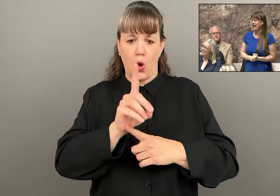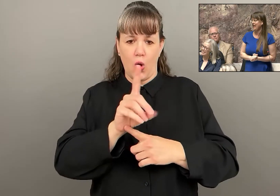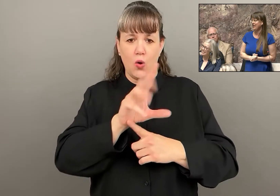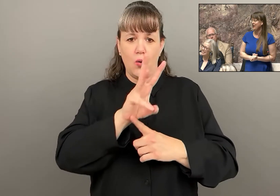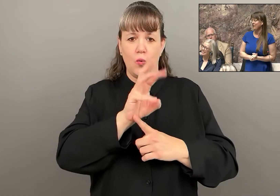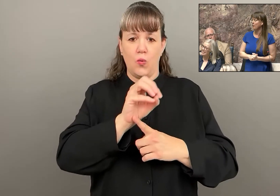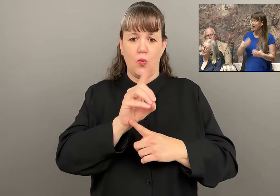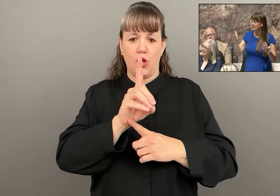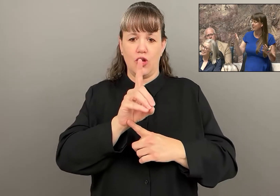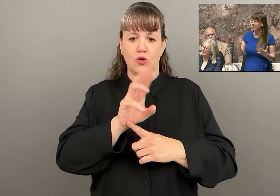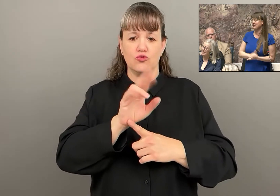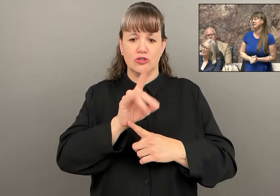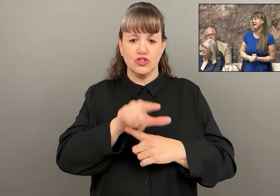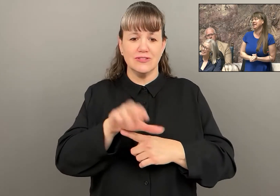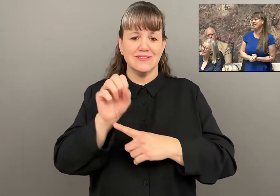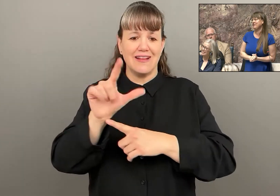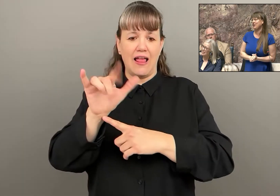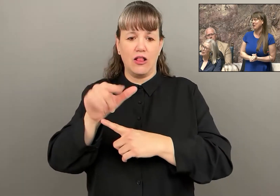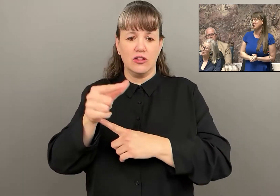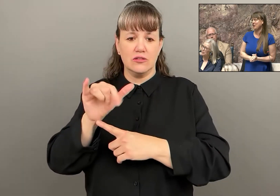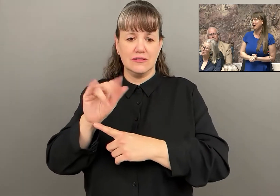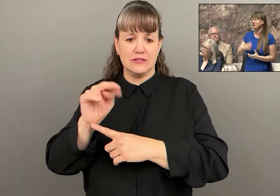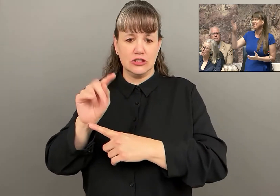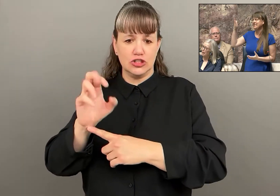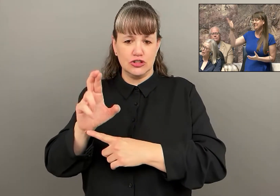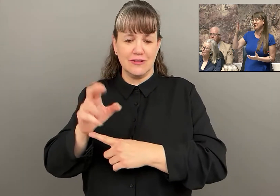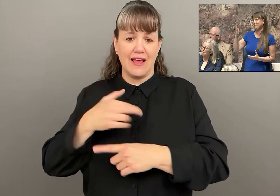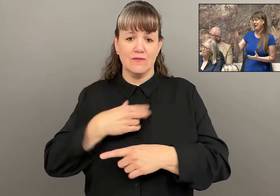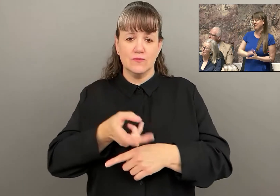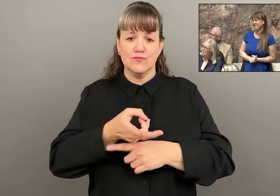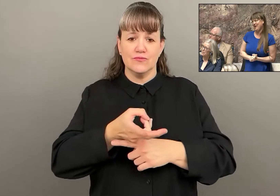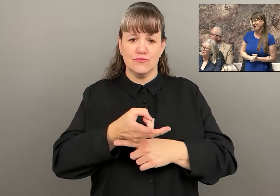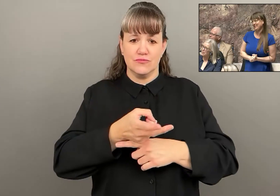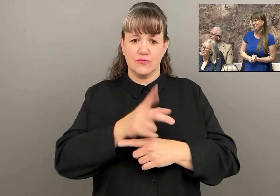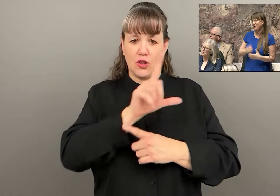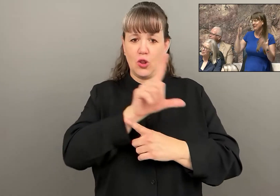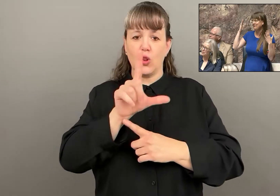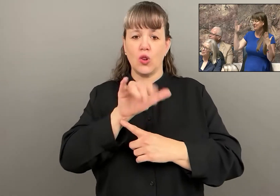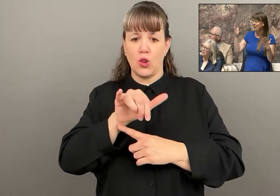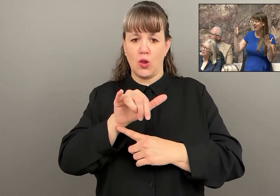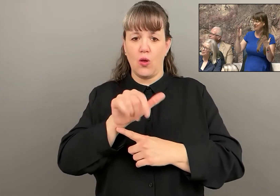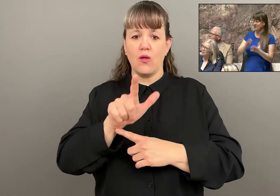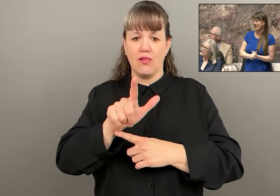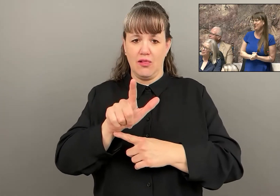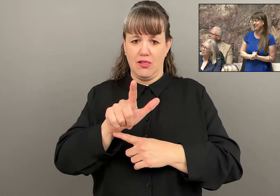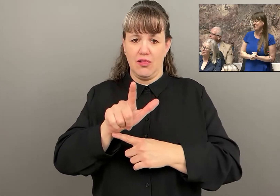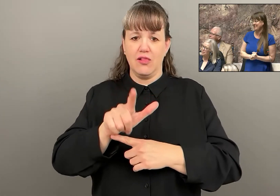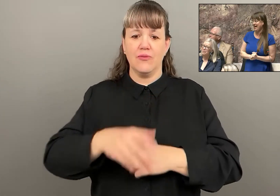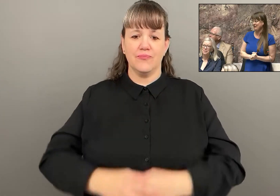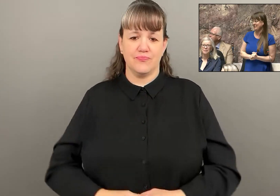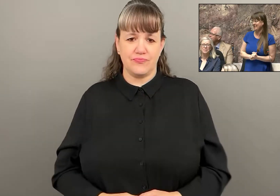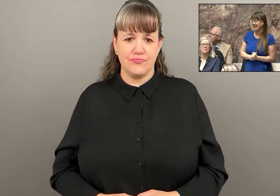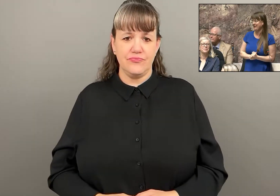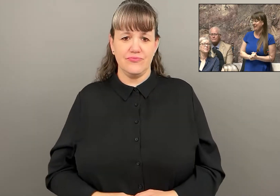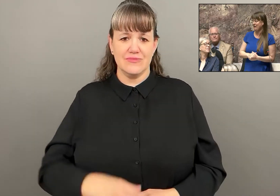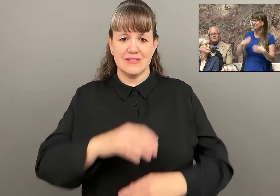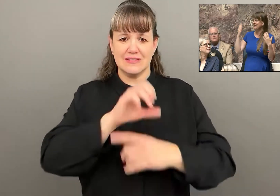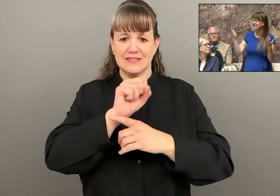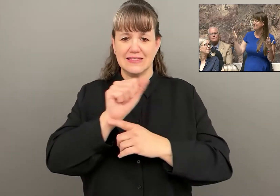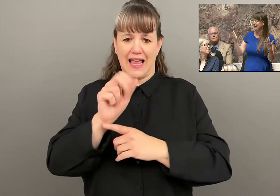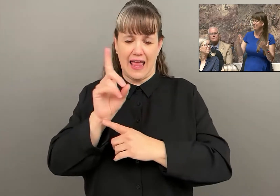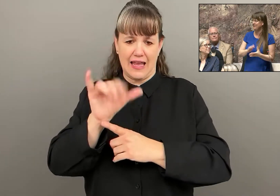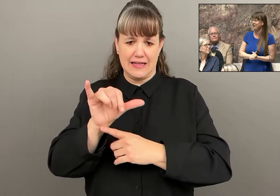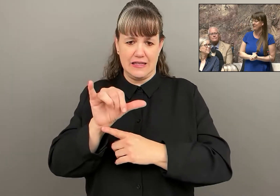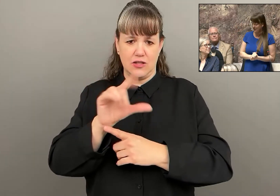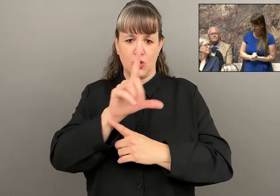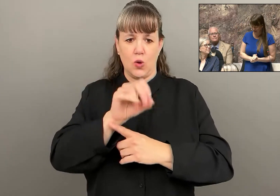Loyal a wonderful representative, but also a really dear friend of mine. So thank you so much for being with us in the House today, and could the House